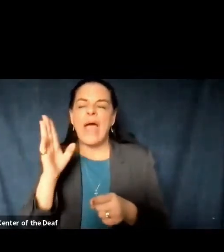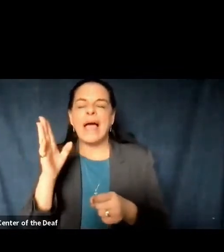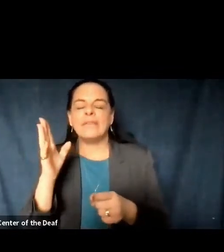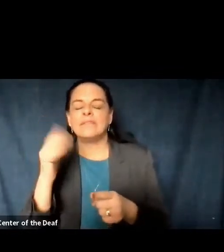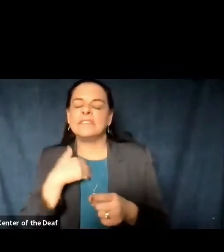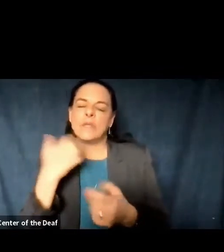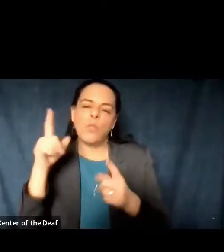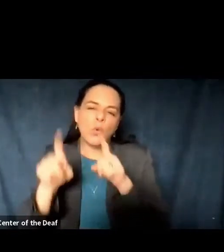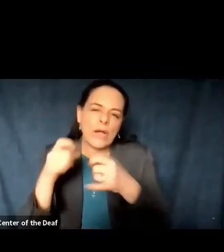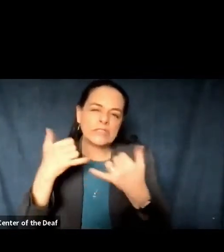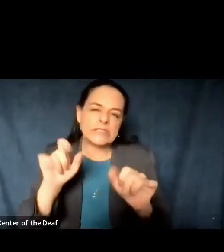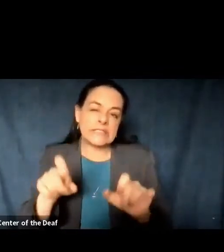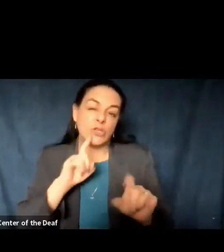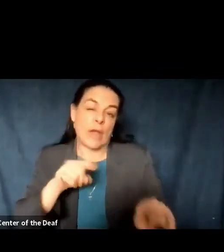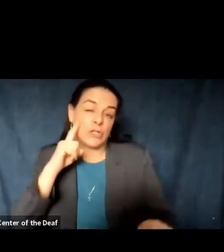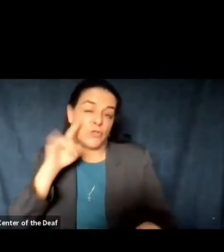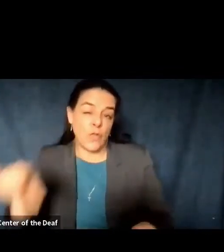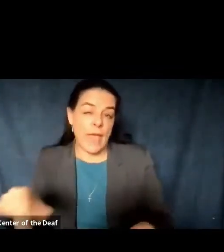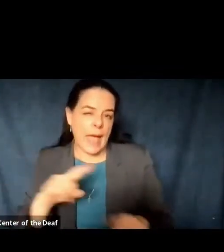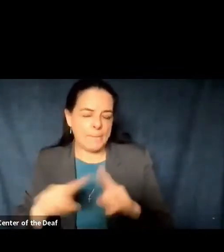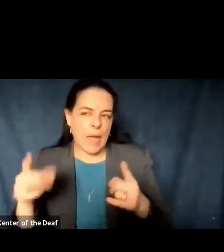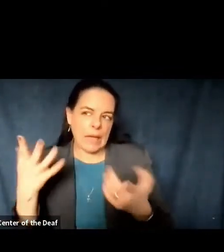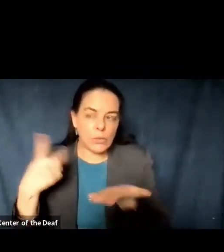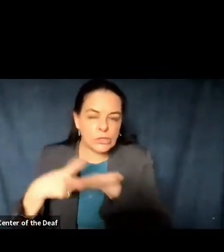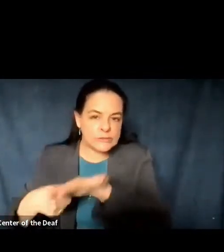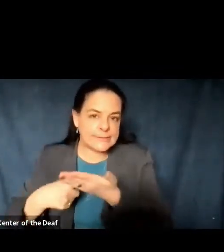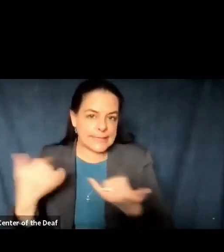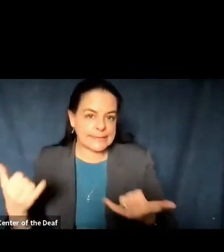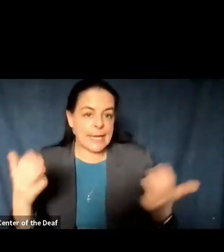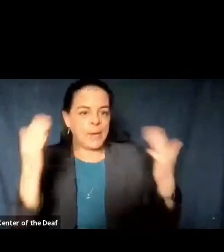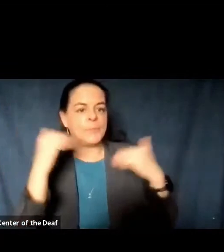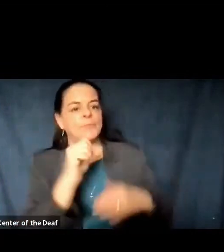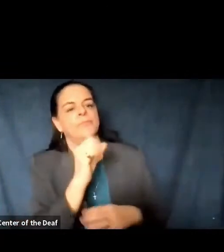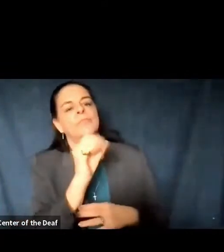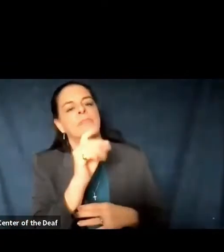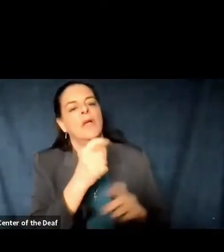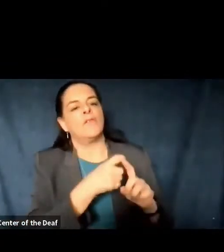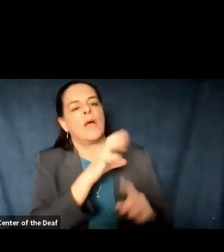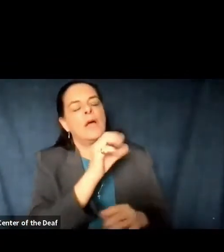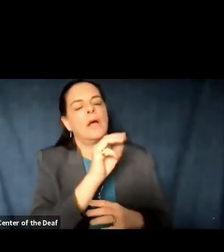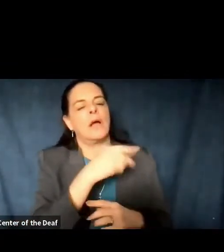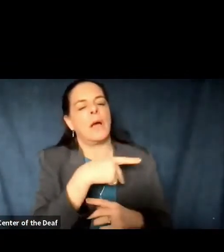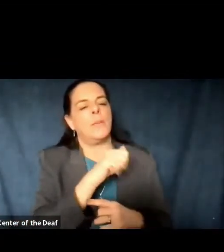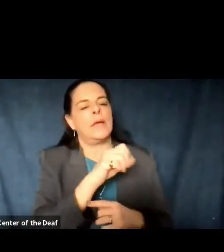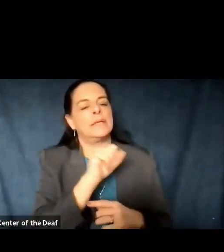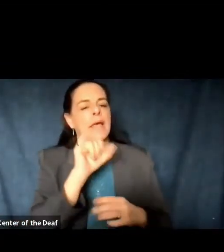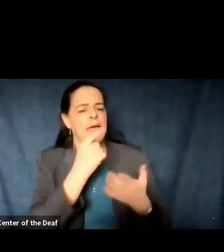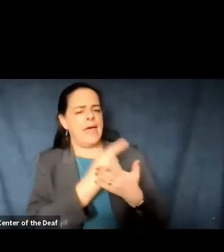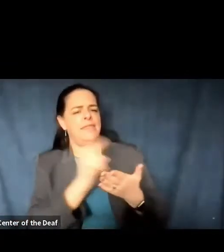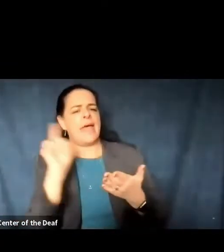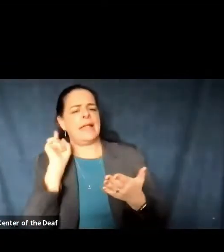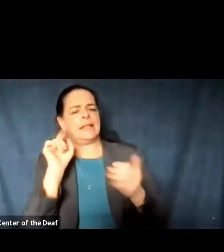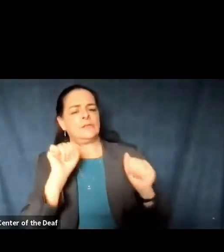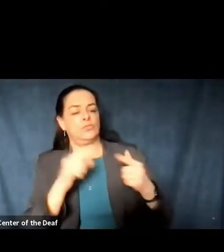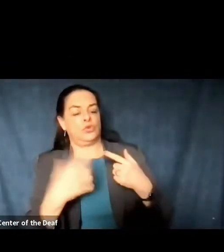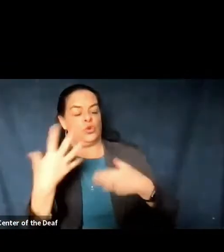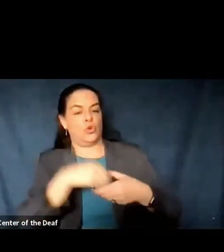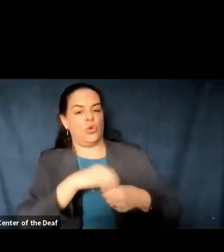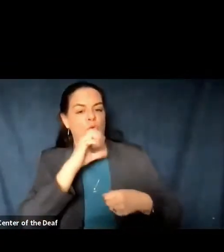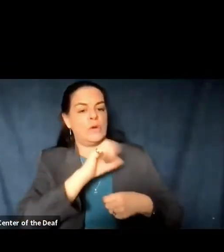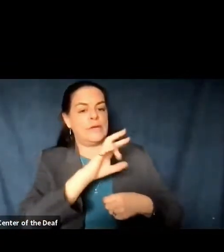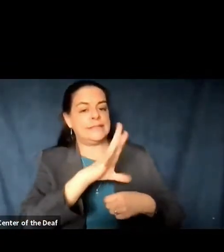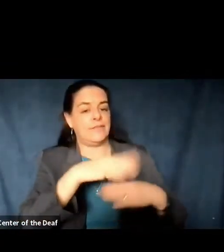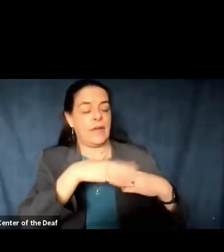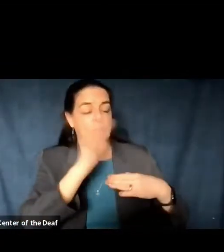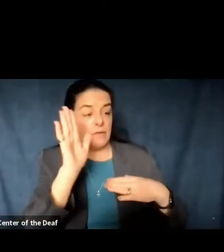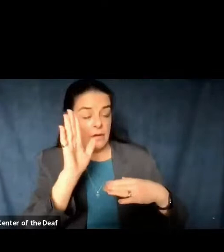answered. From Scott with Compass, did last week's decision to include the 75 and older cohort to the